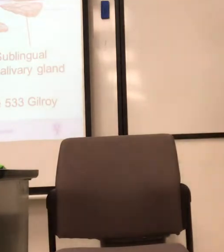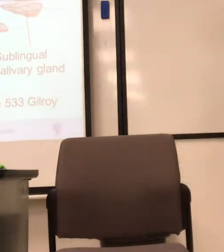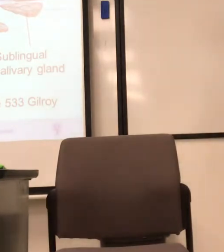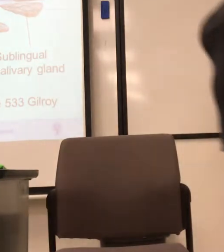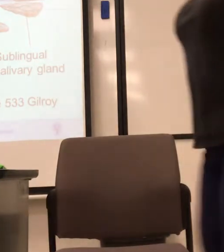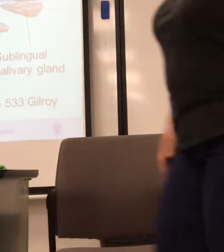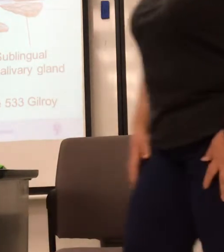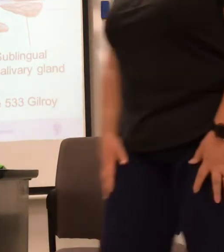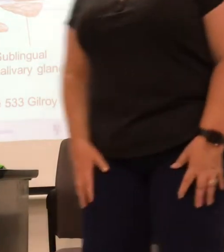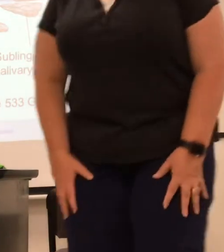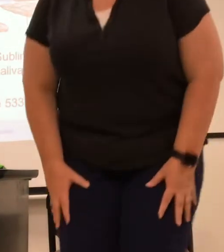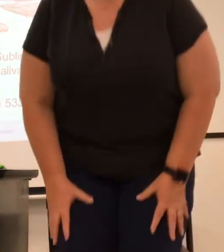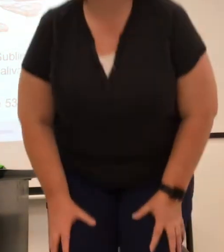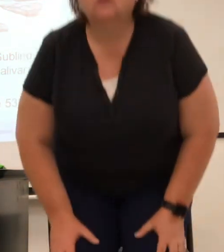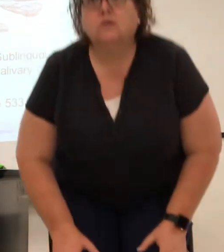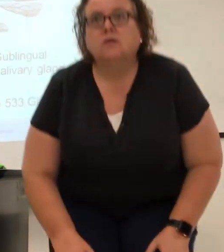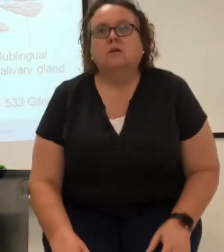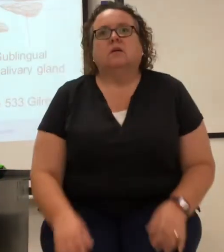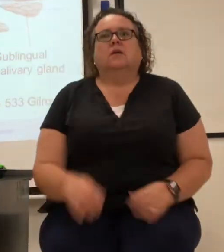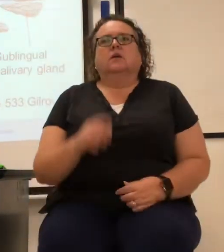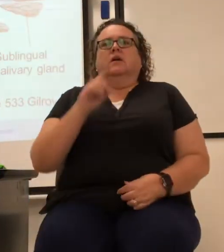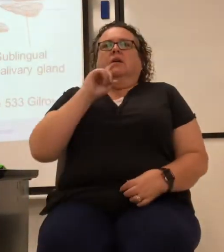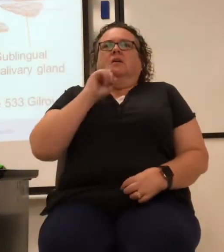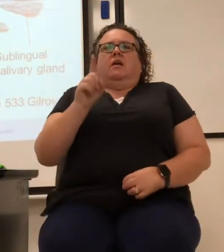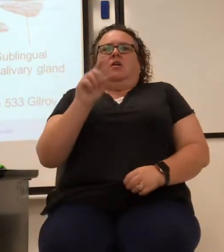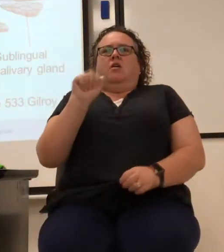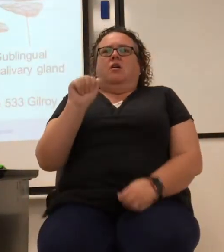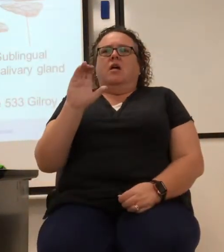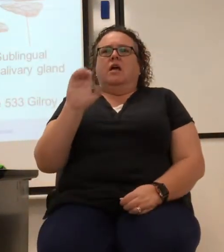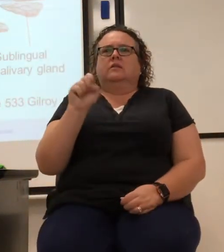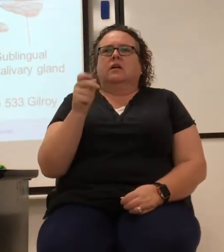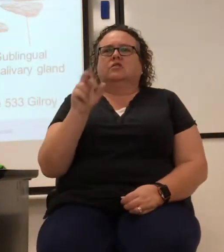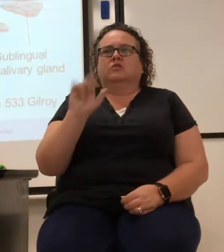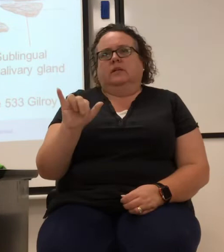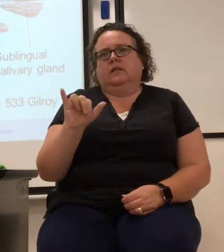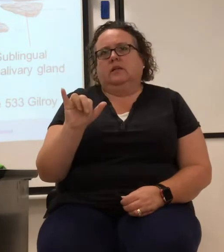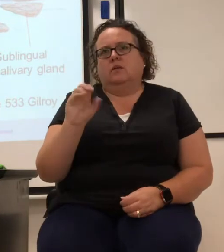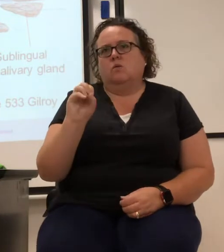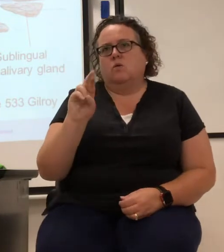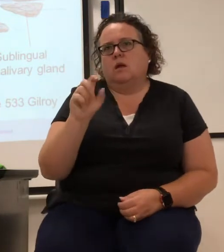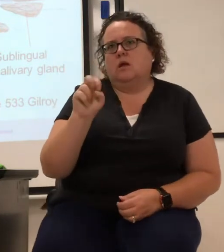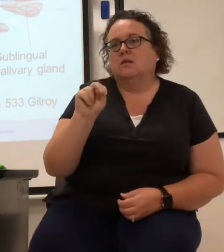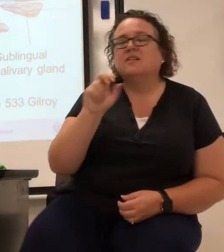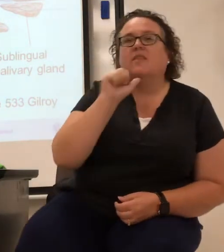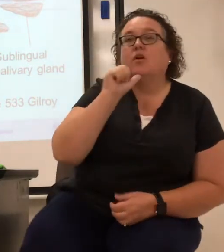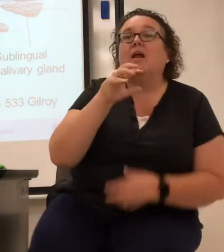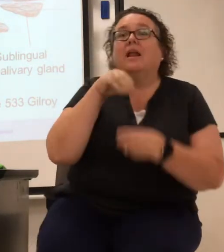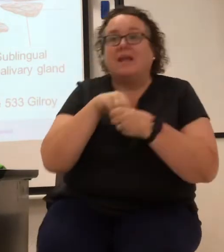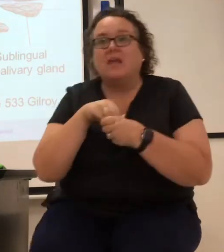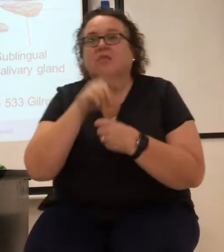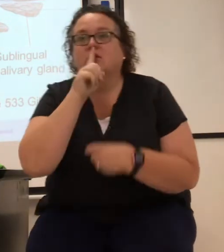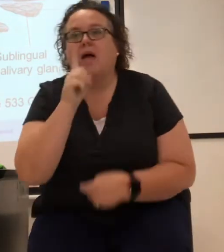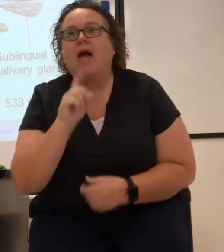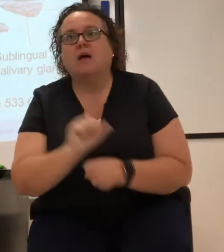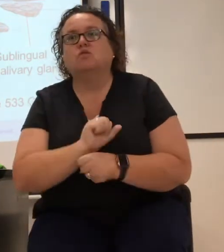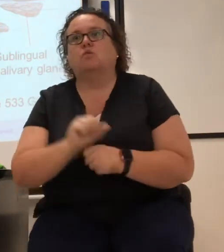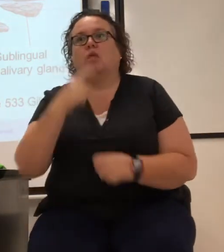Salivary glands are accessory organs. They're not in the tract, but they secrete things into it. In this case, oral cavity.